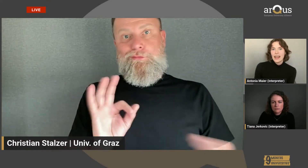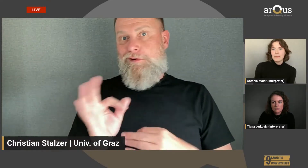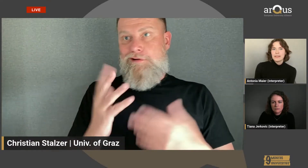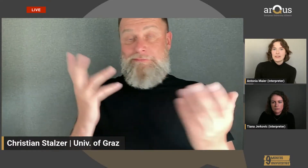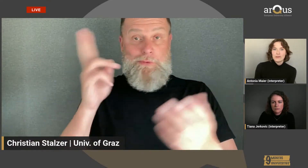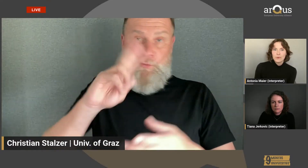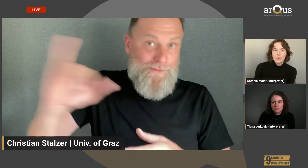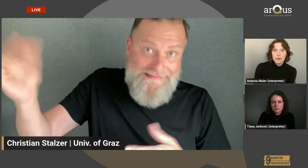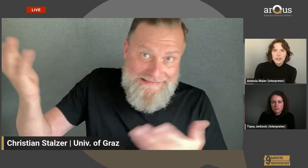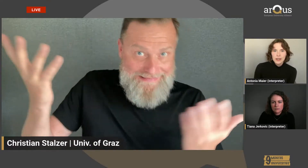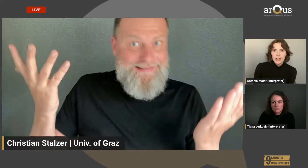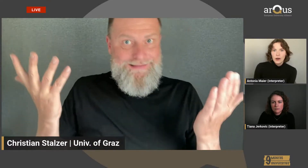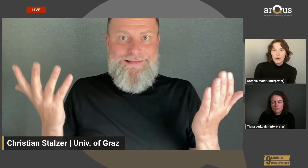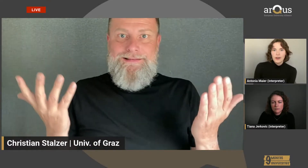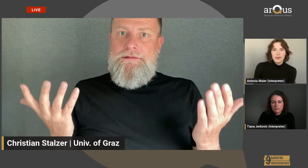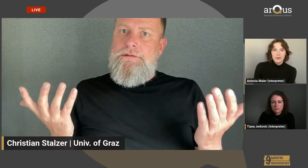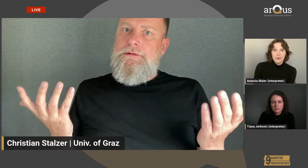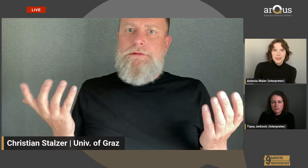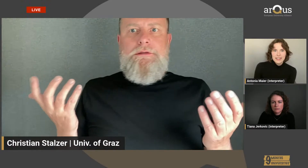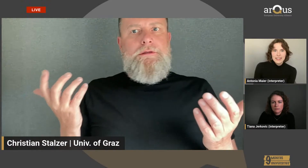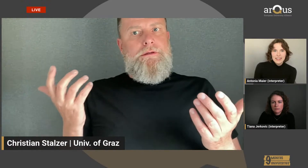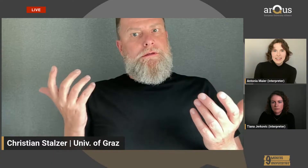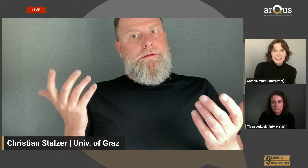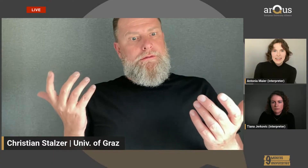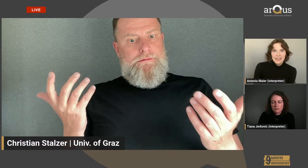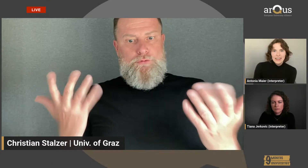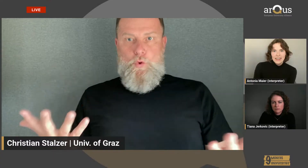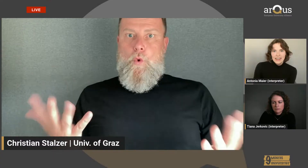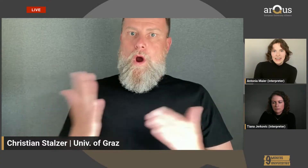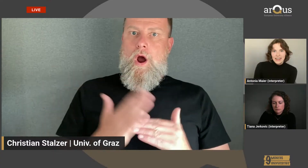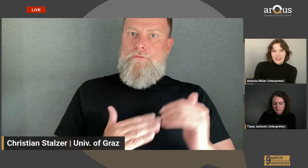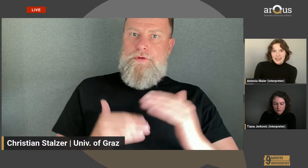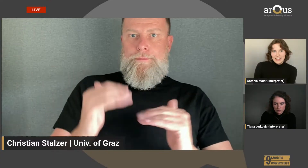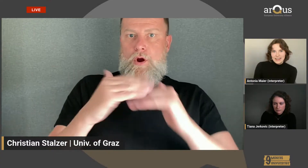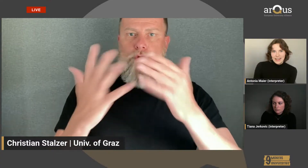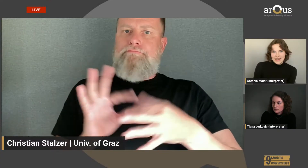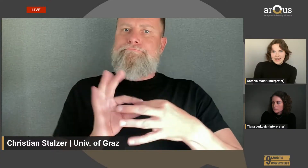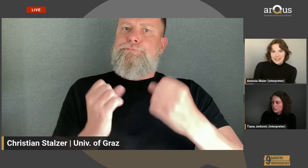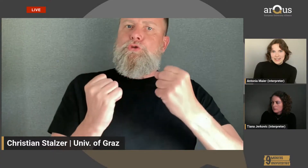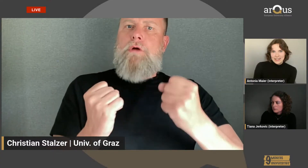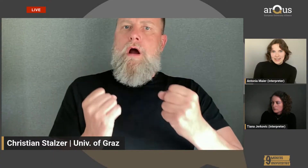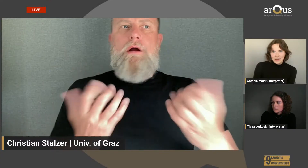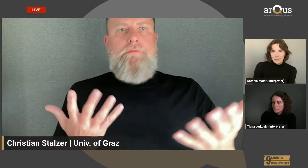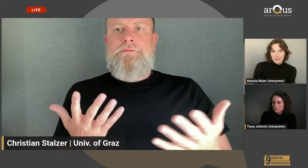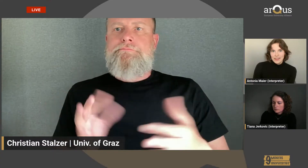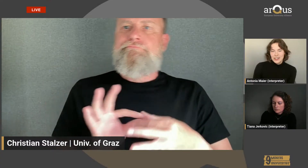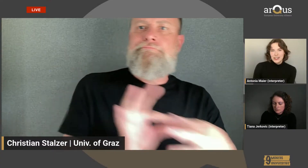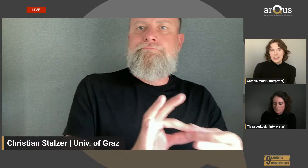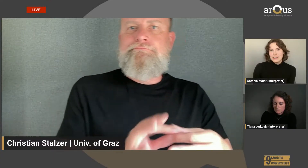the times in schools or in universities, that is